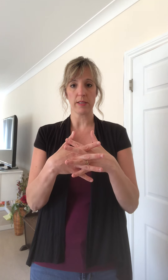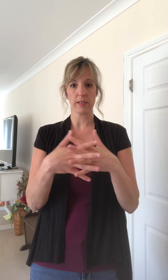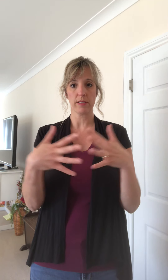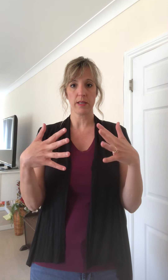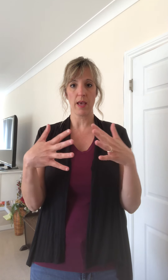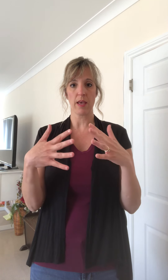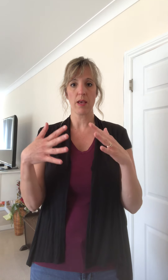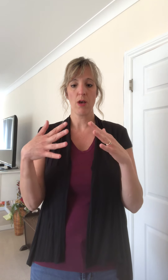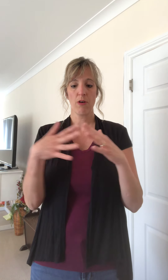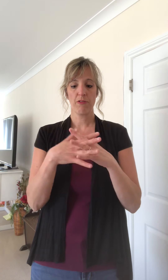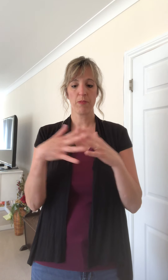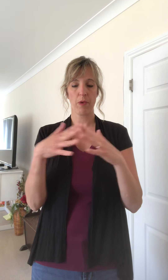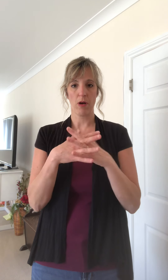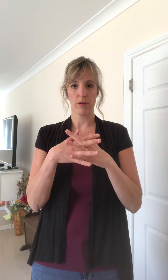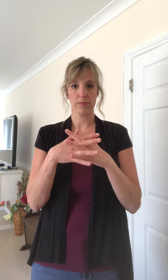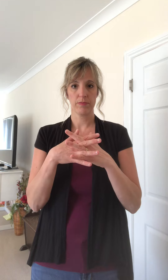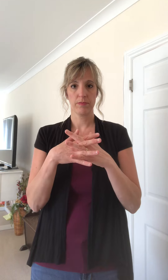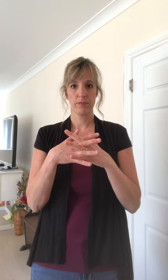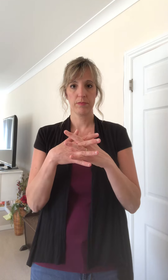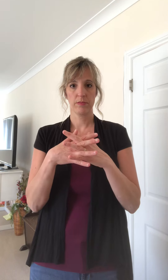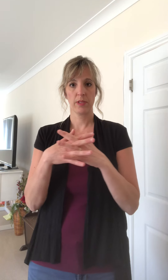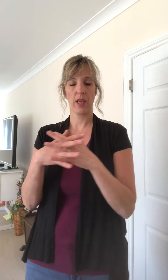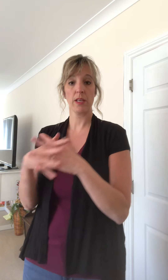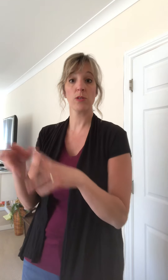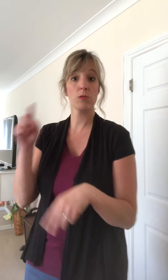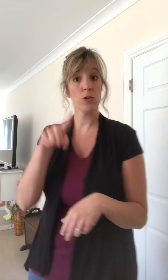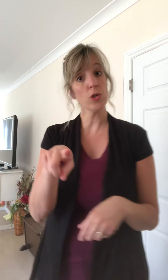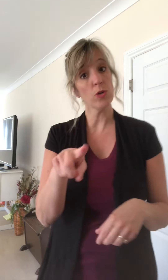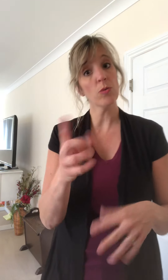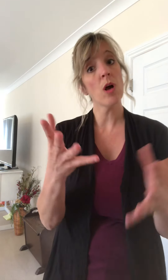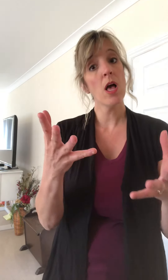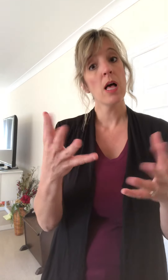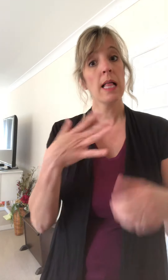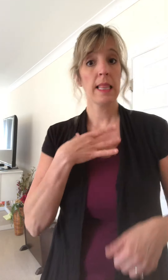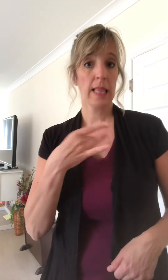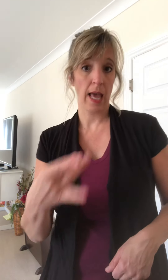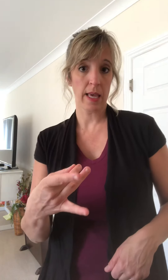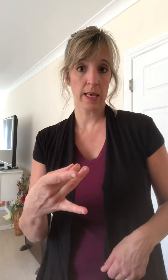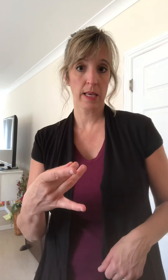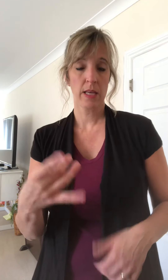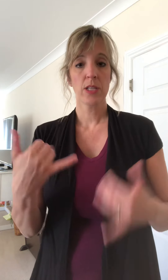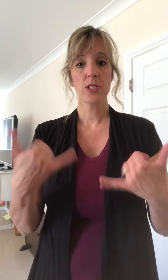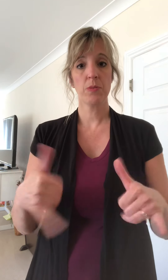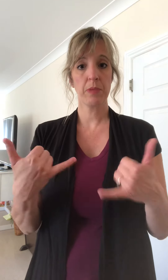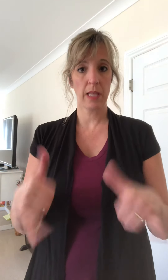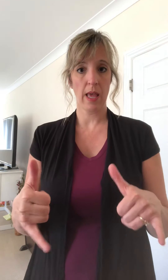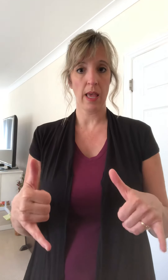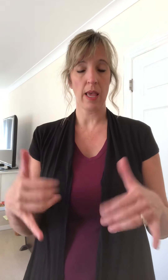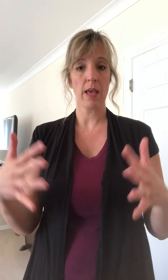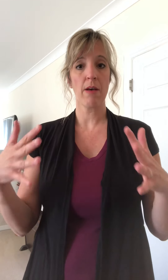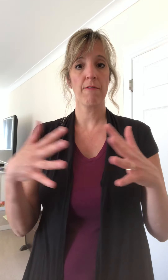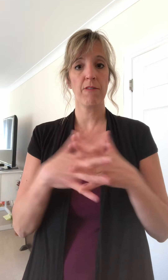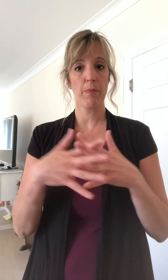twice, okay? Football. Okay, so do you like to play